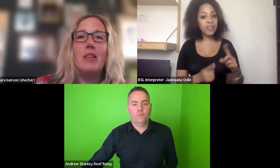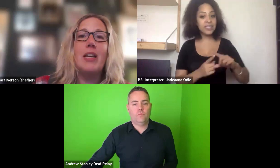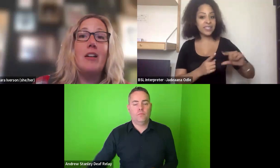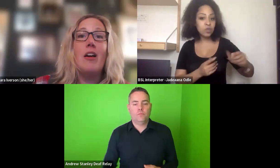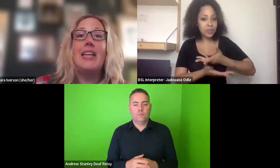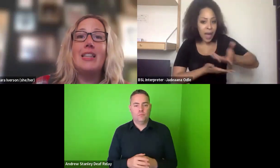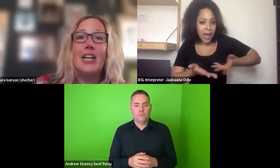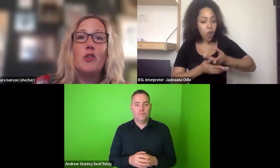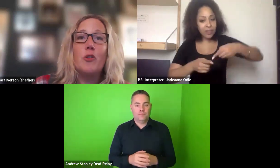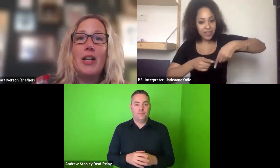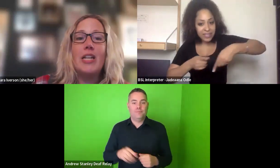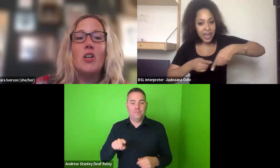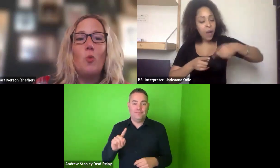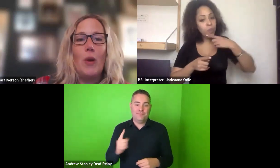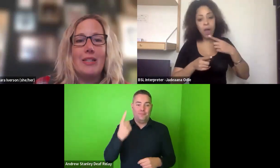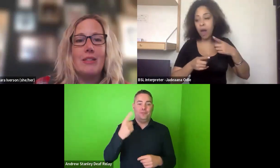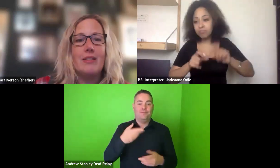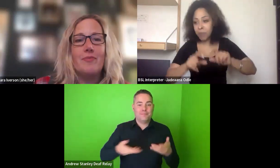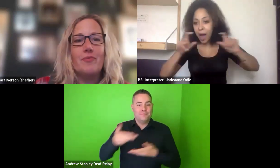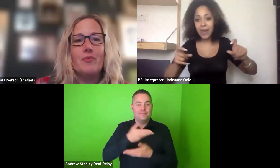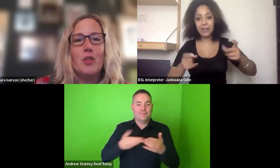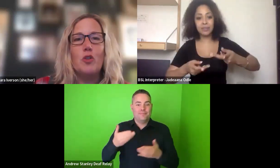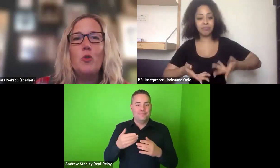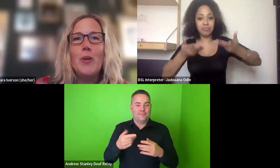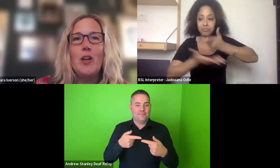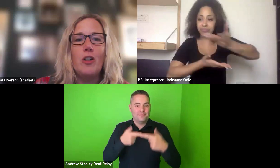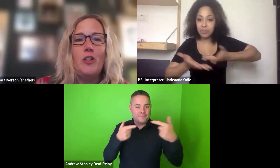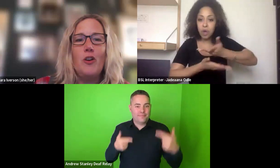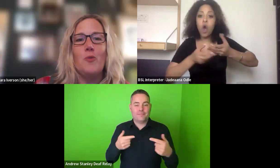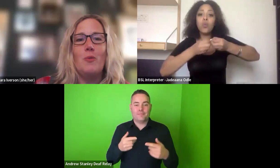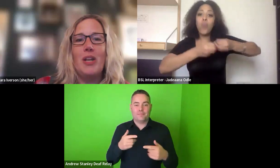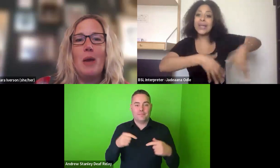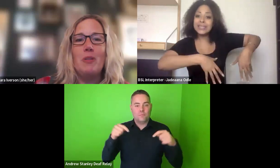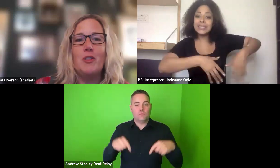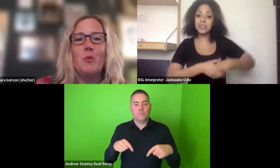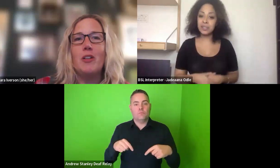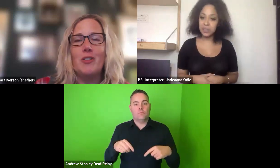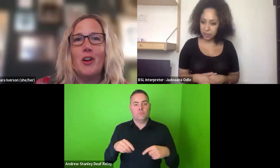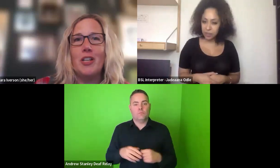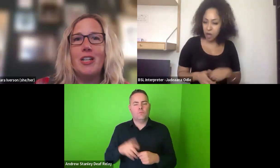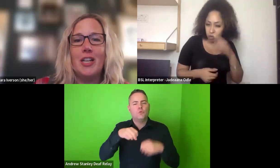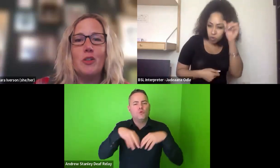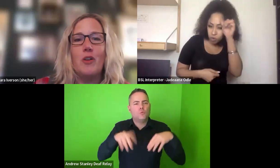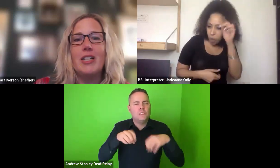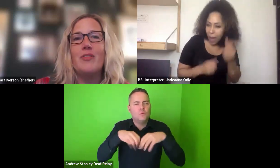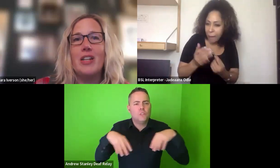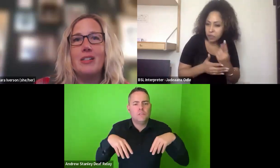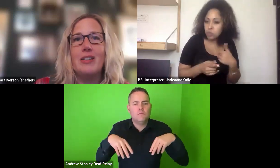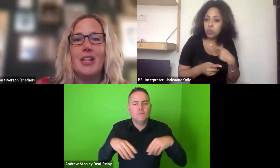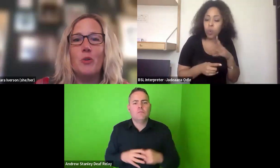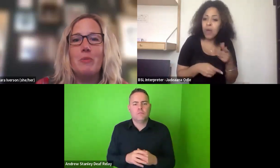the spotlight on electronic waste. Do we all know what happens to our discarded